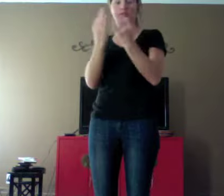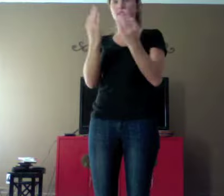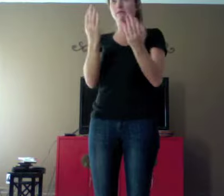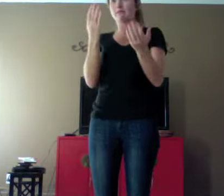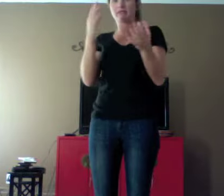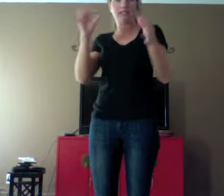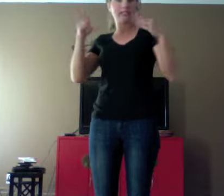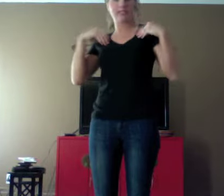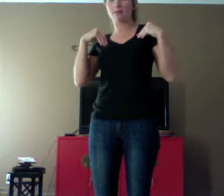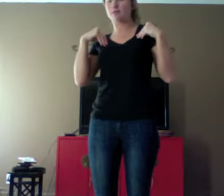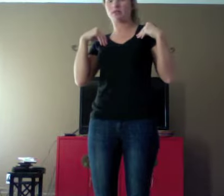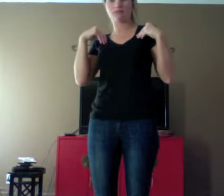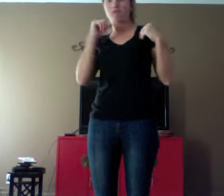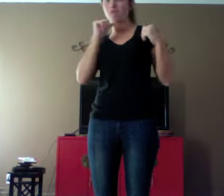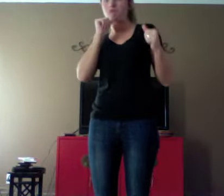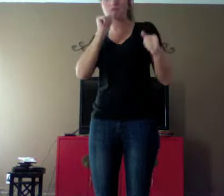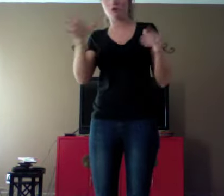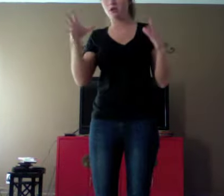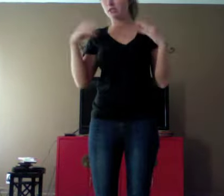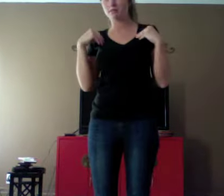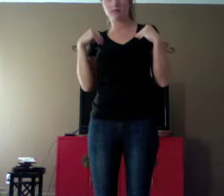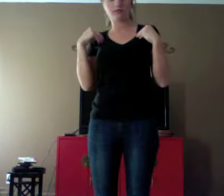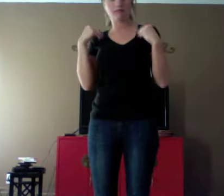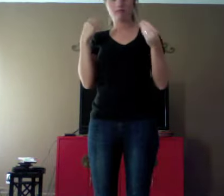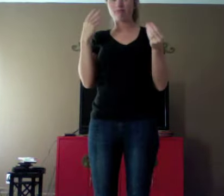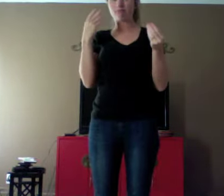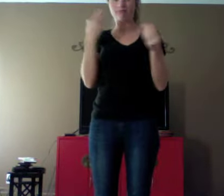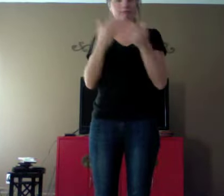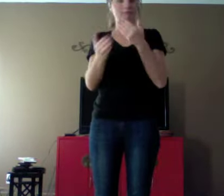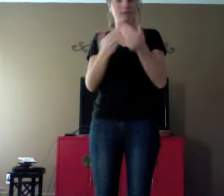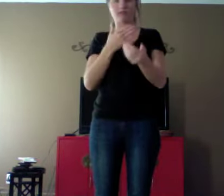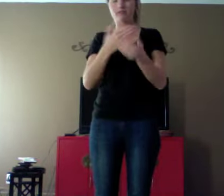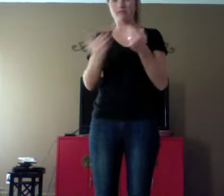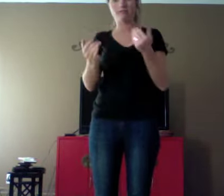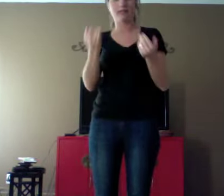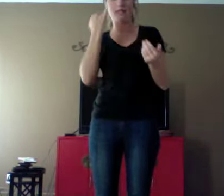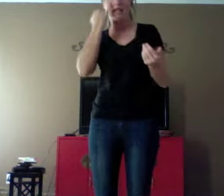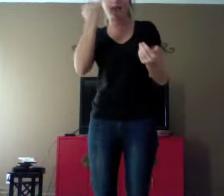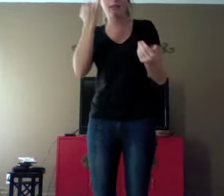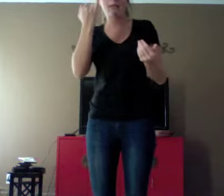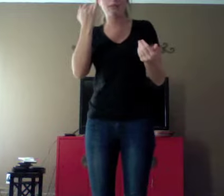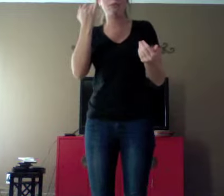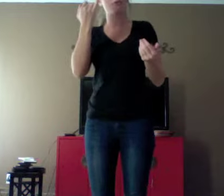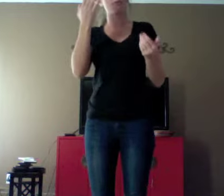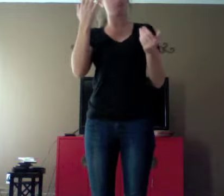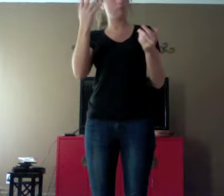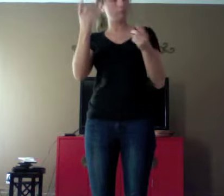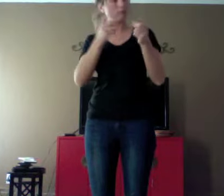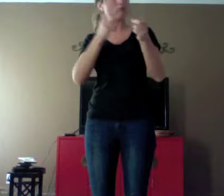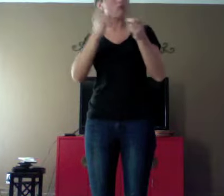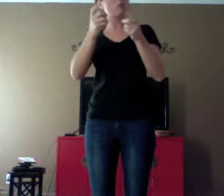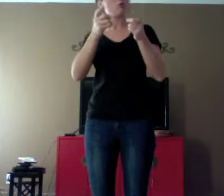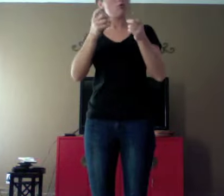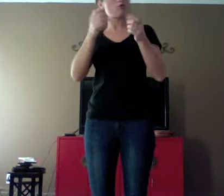Whether you agree with it or not. Whether you act like the head or not. You are the head in the eyes of God. That is the role God